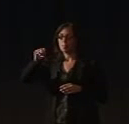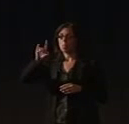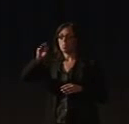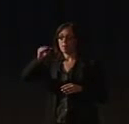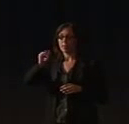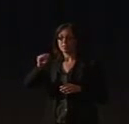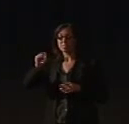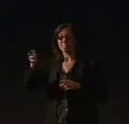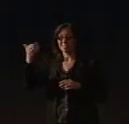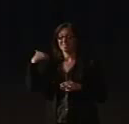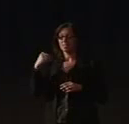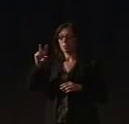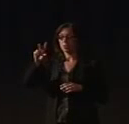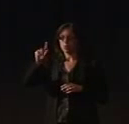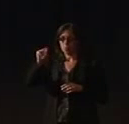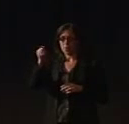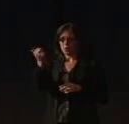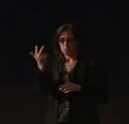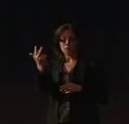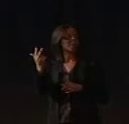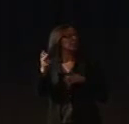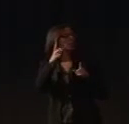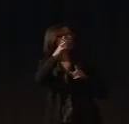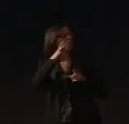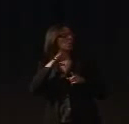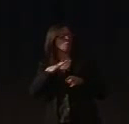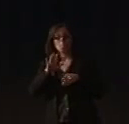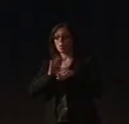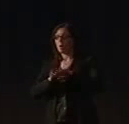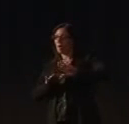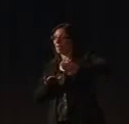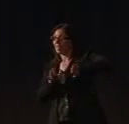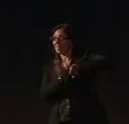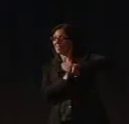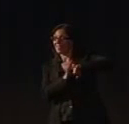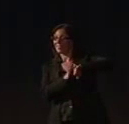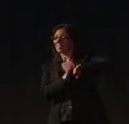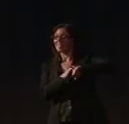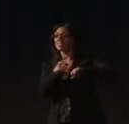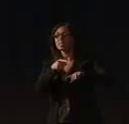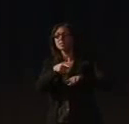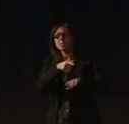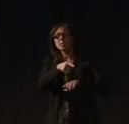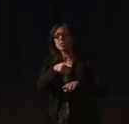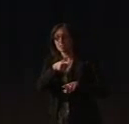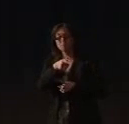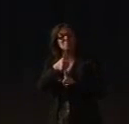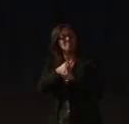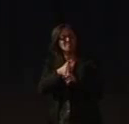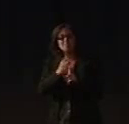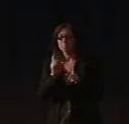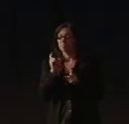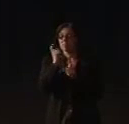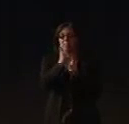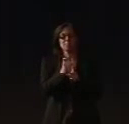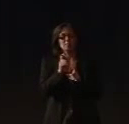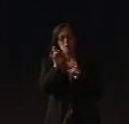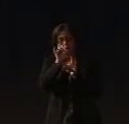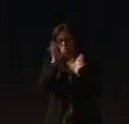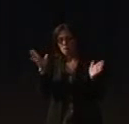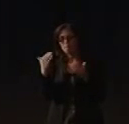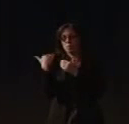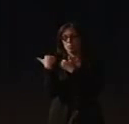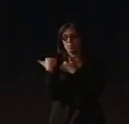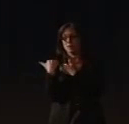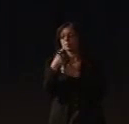lady seated on the left is Mrs. Figueres, who has a terrible responsibility of running for Ban Ki-moon